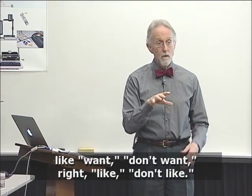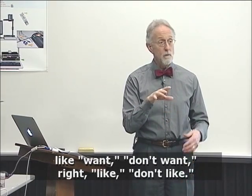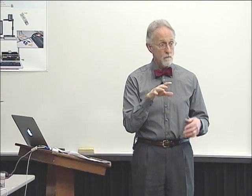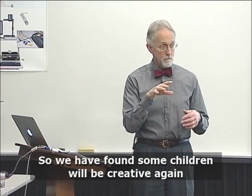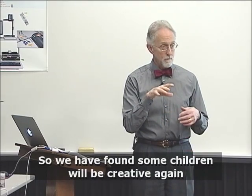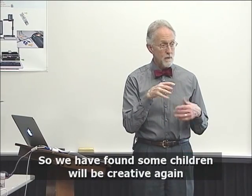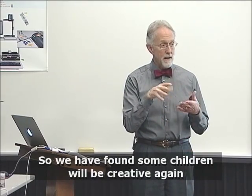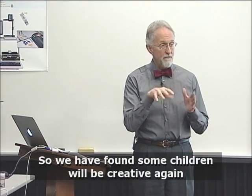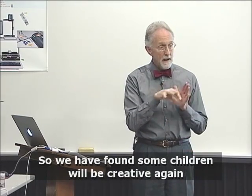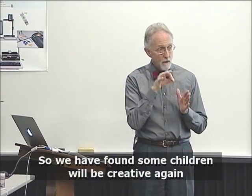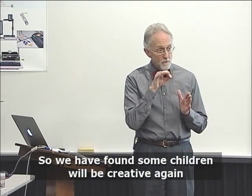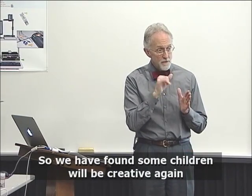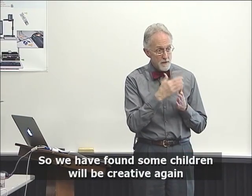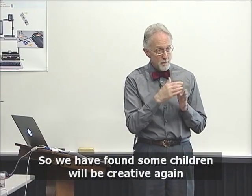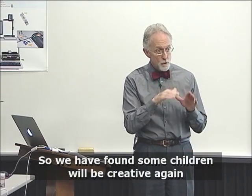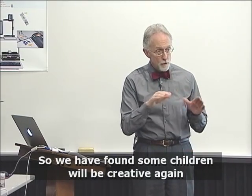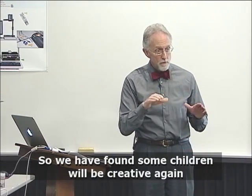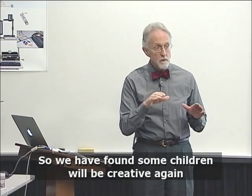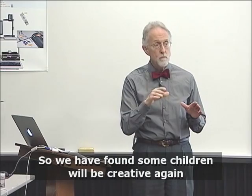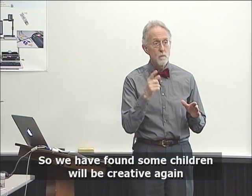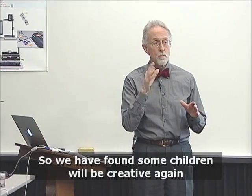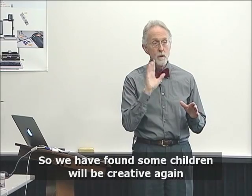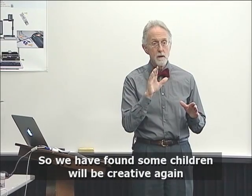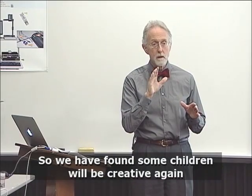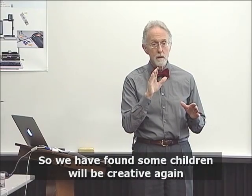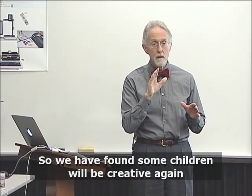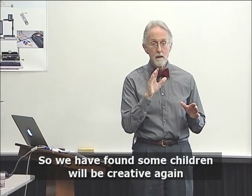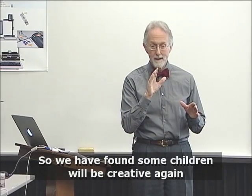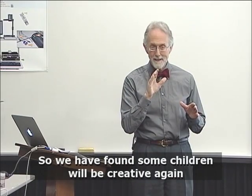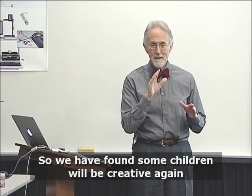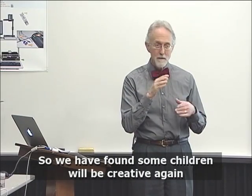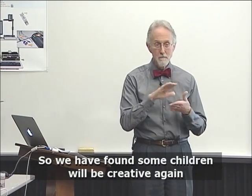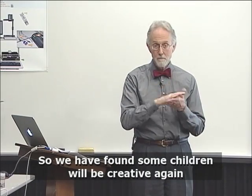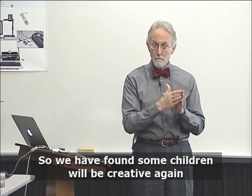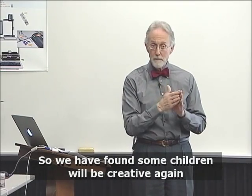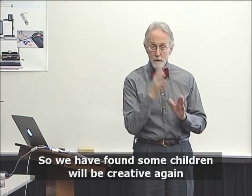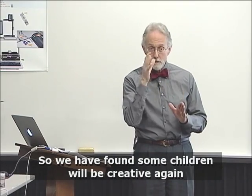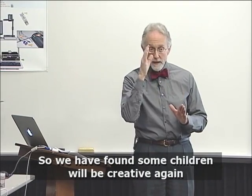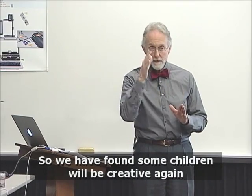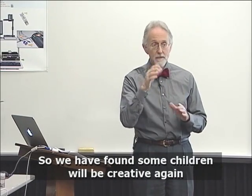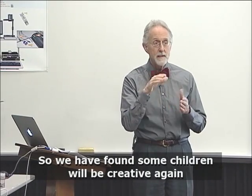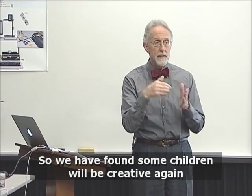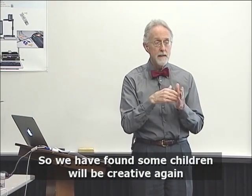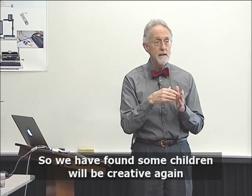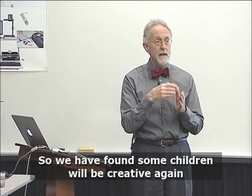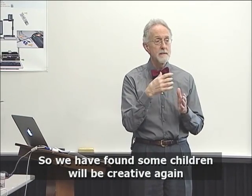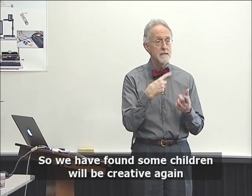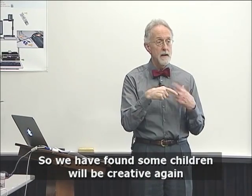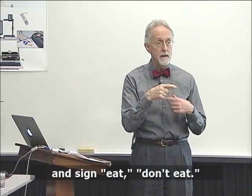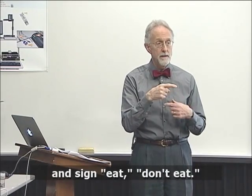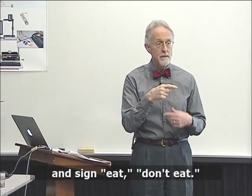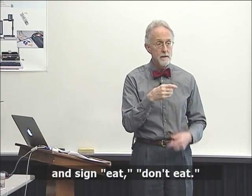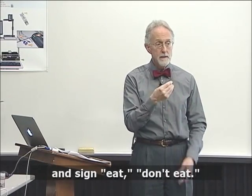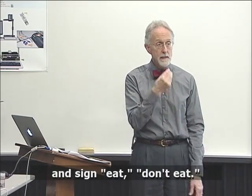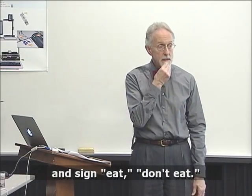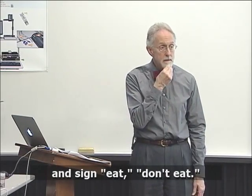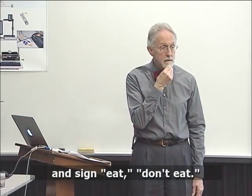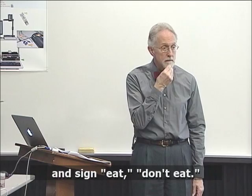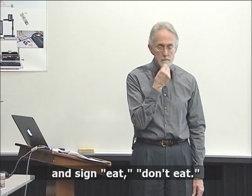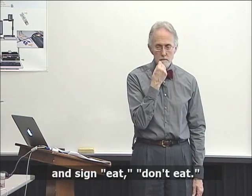So we have found some children will be creative again and sign eat,